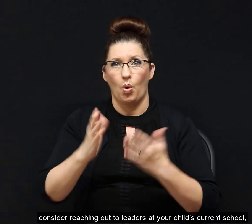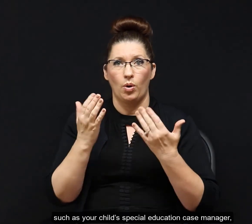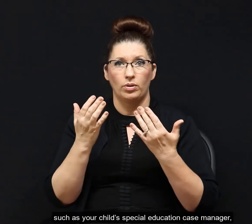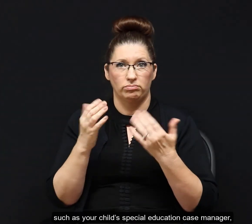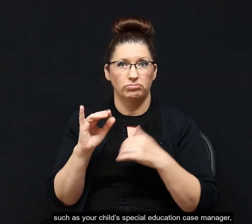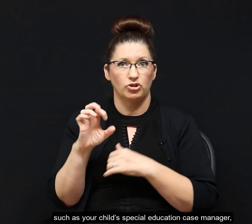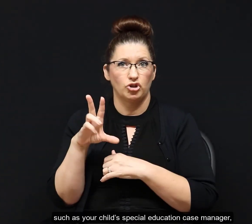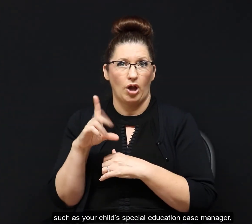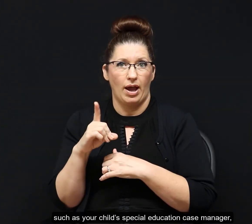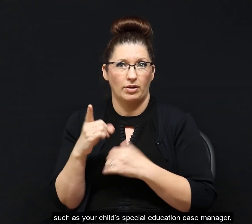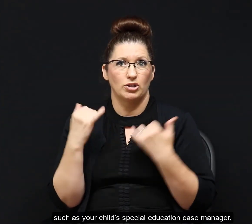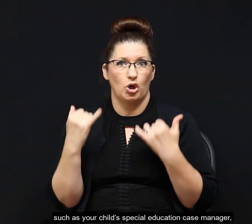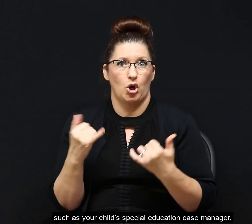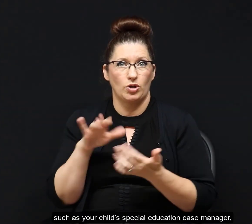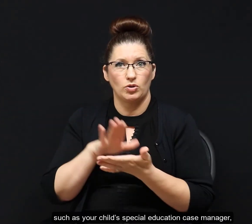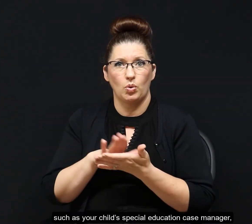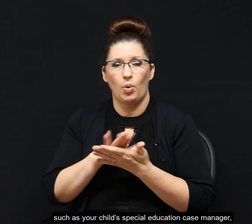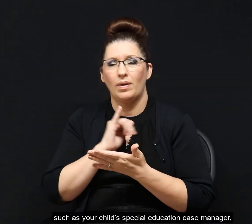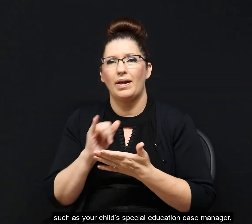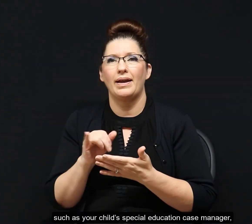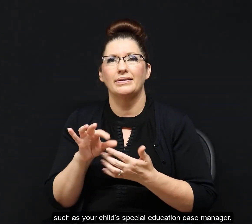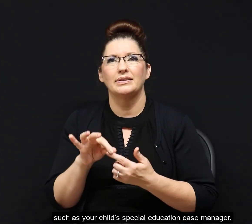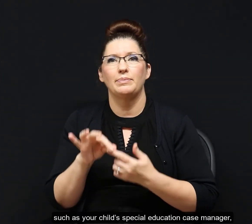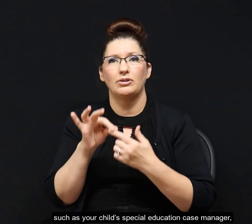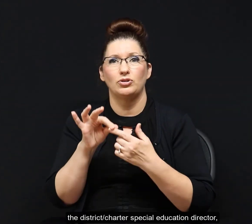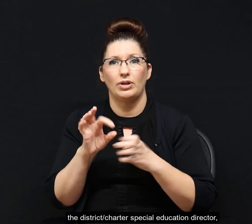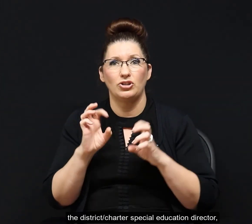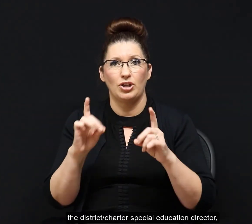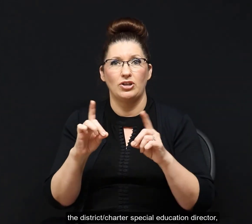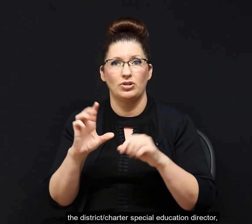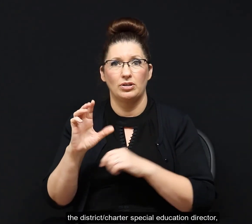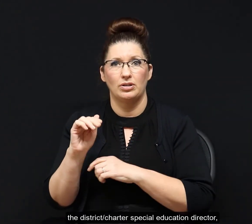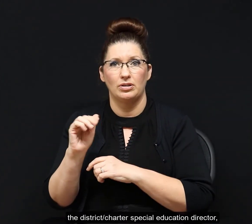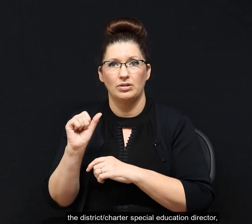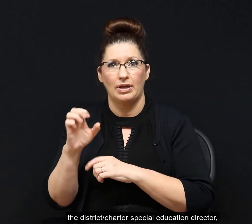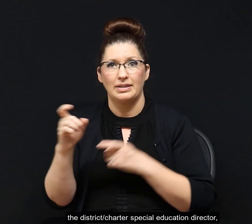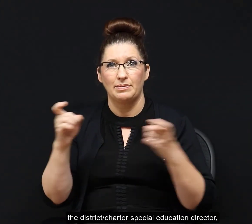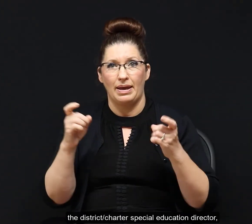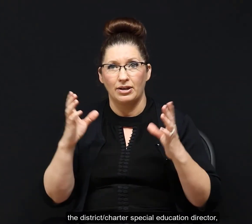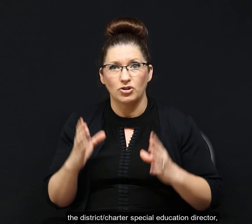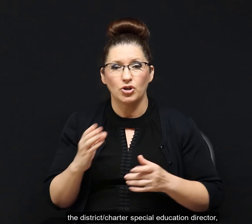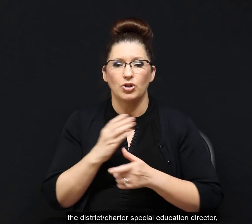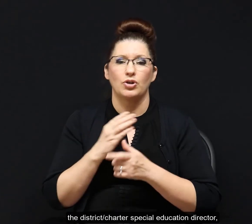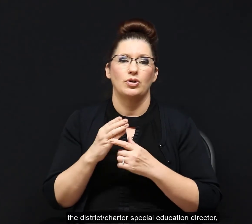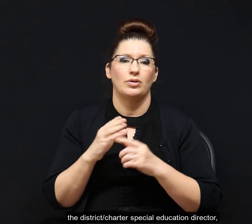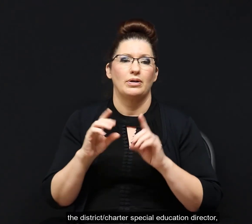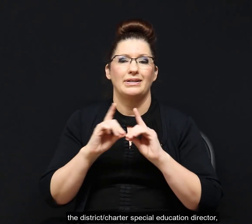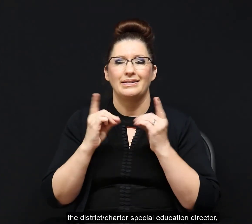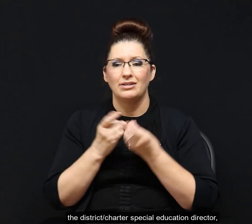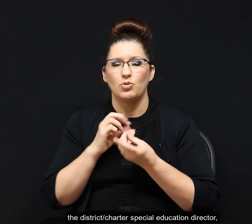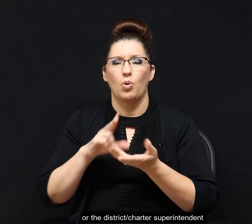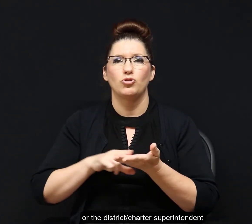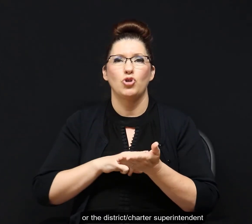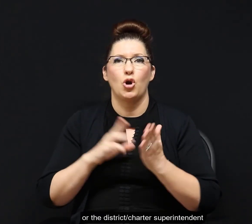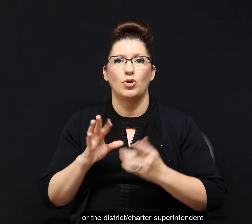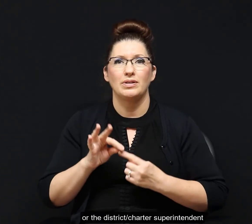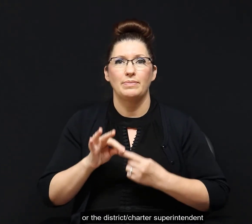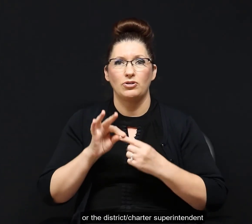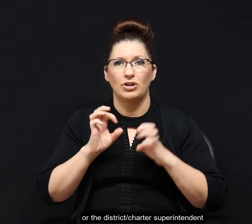as your child's special education case manager, the district or charter special education director, or the district or